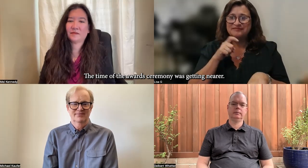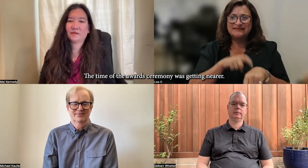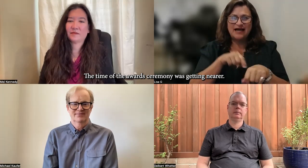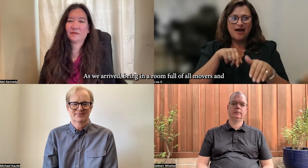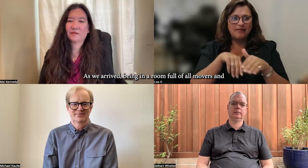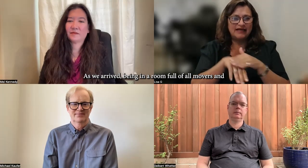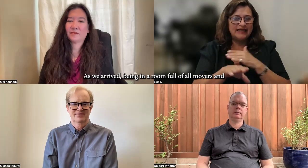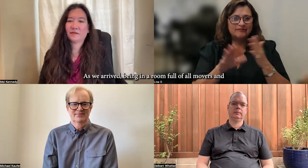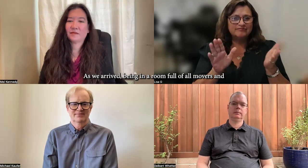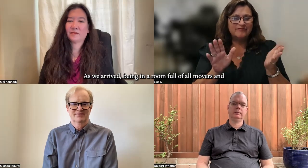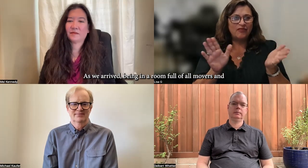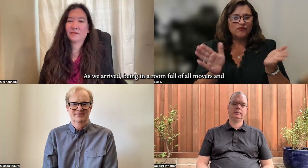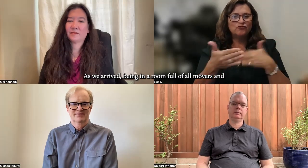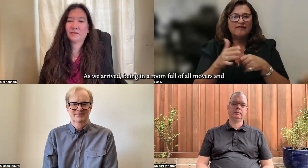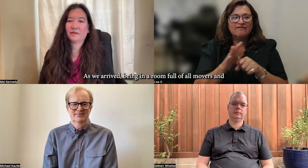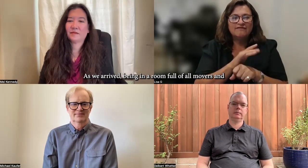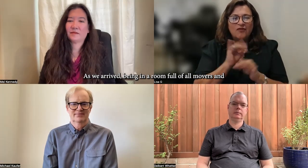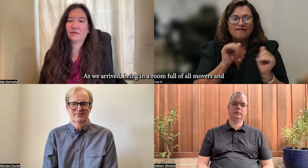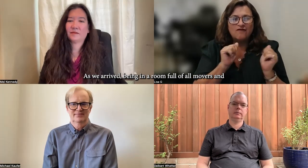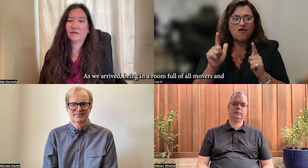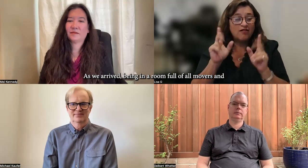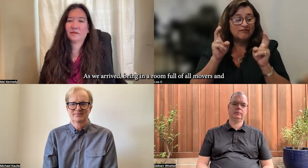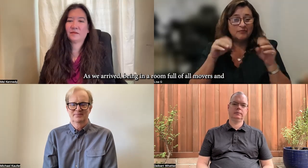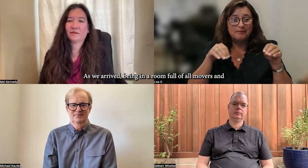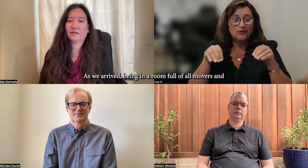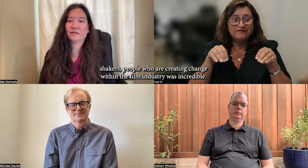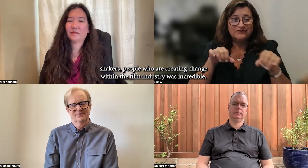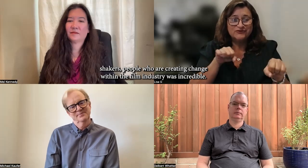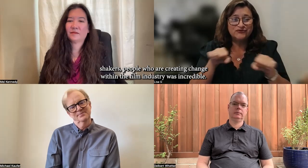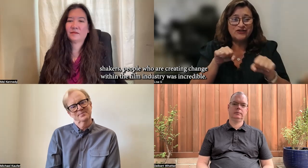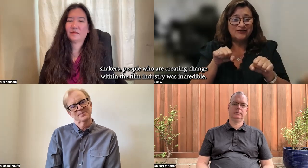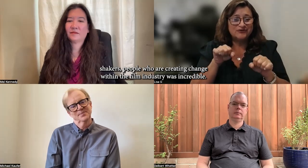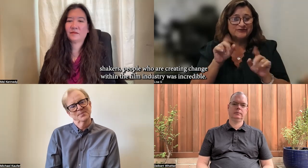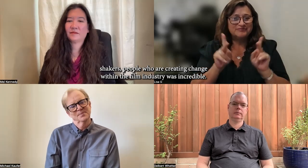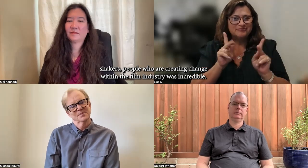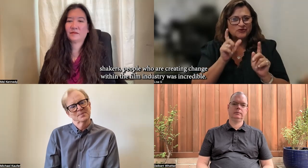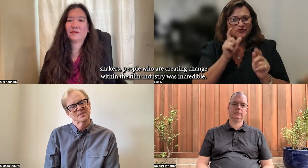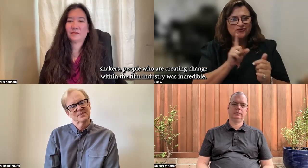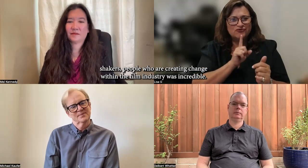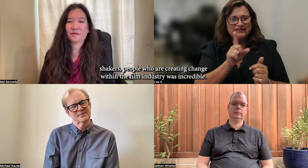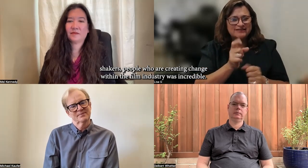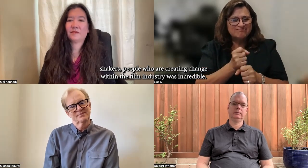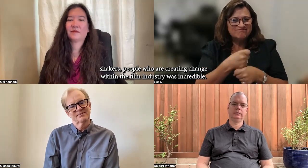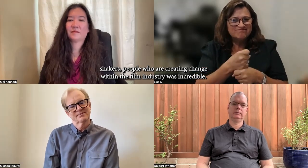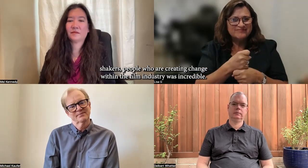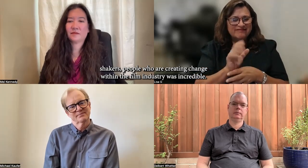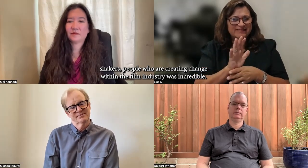getting nearer. As we arrived, being in a room full of all movers and shakers, people who are creating change within the